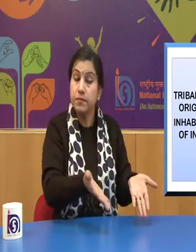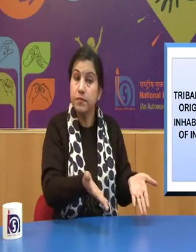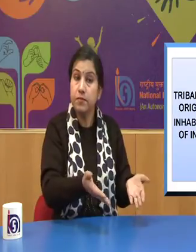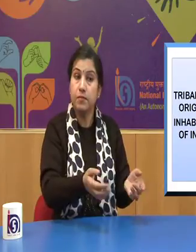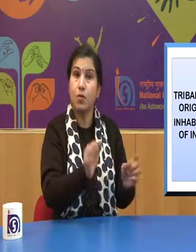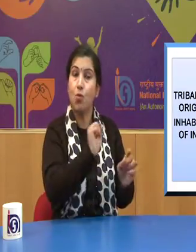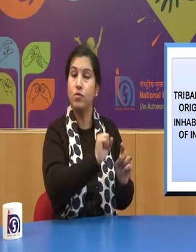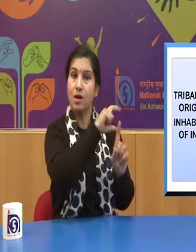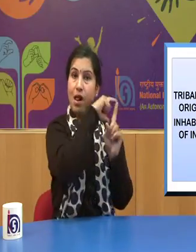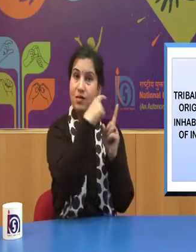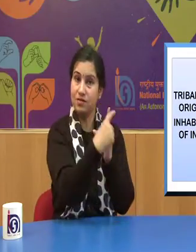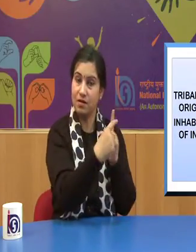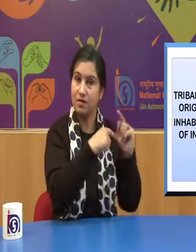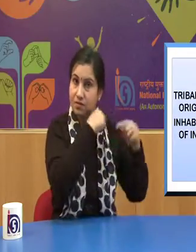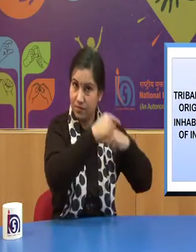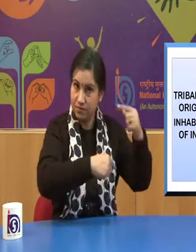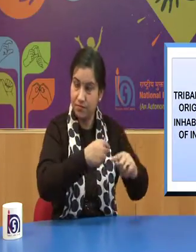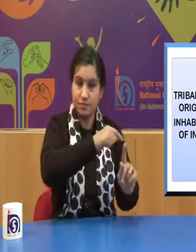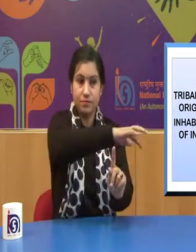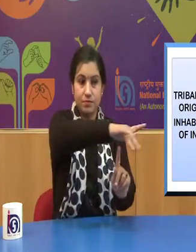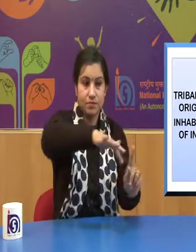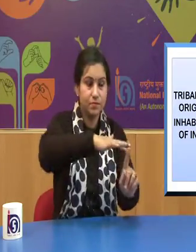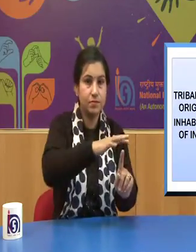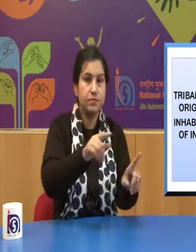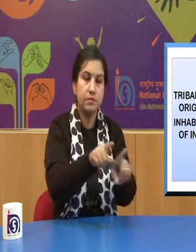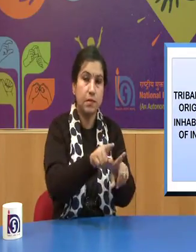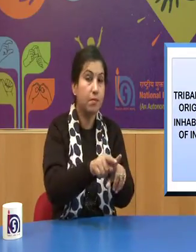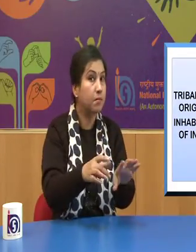The culture and social structure of people of a tribe is the same,